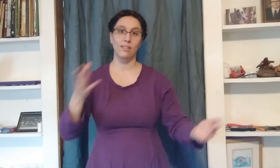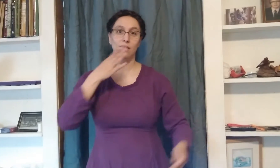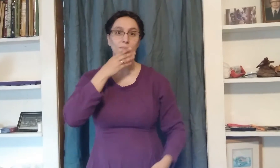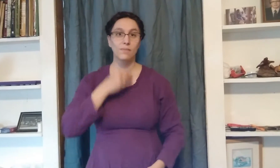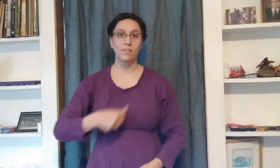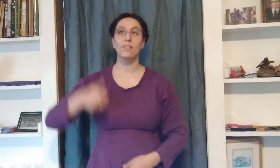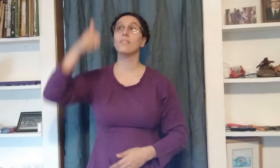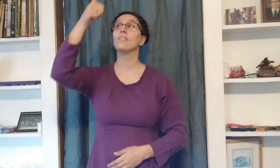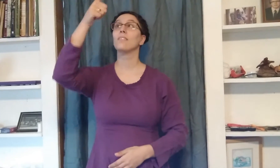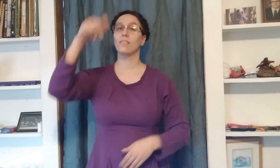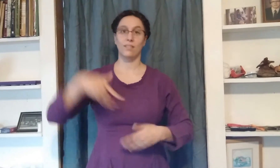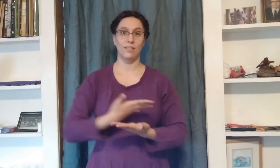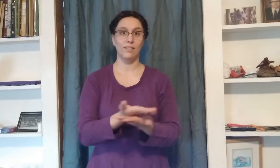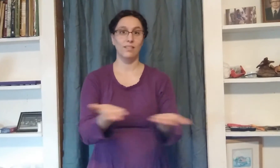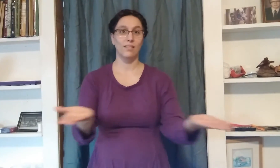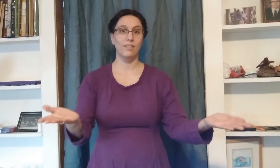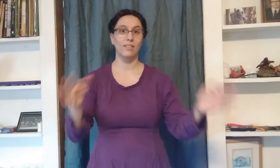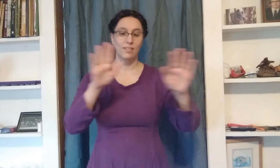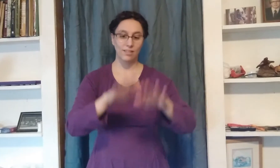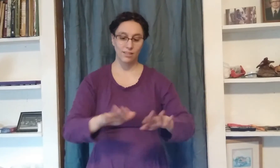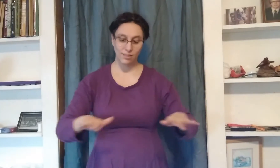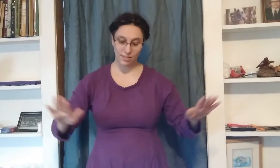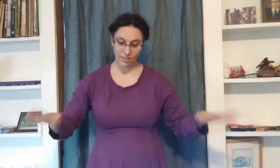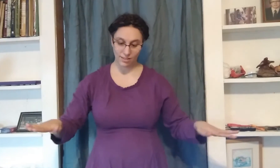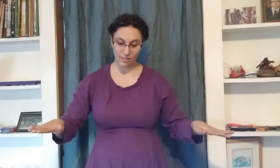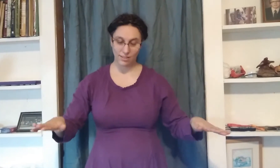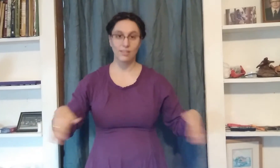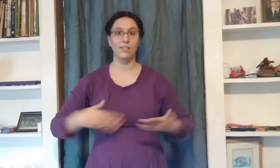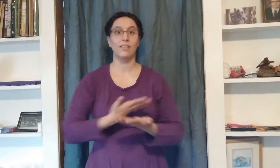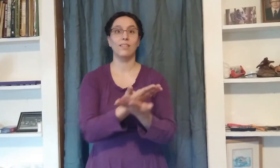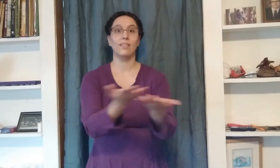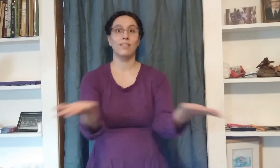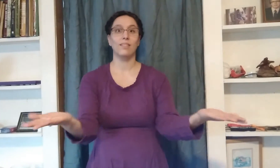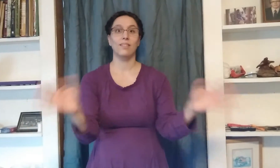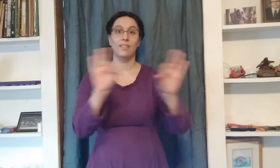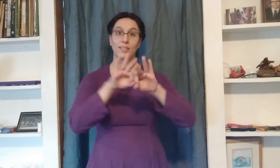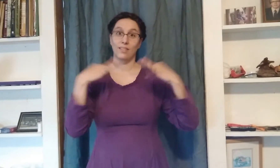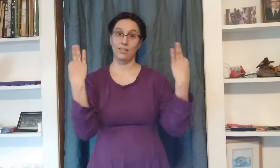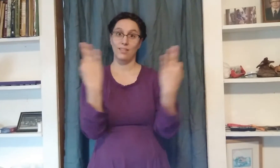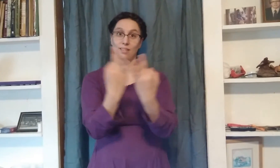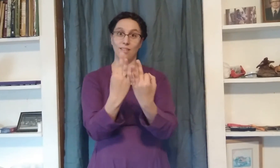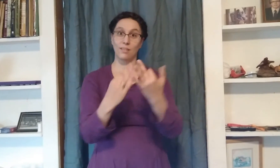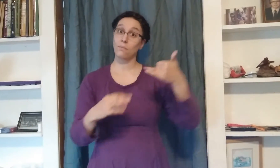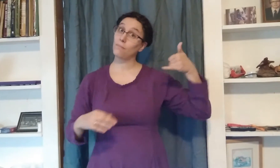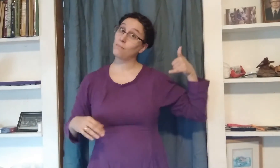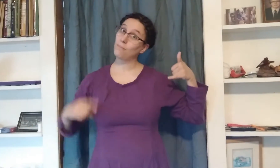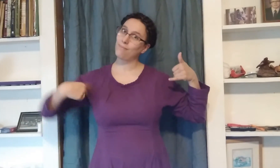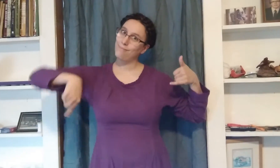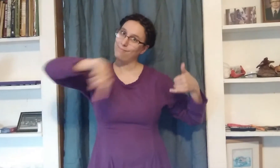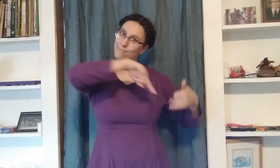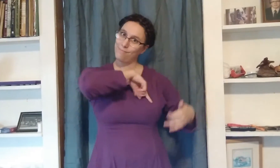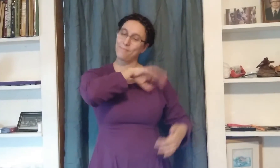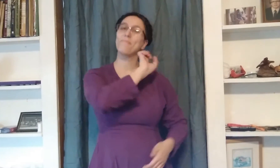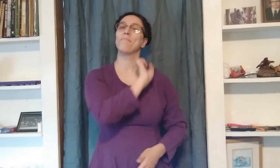the elders, we are the children. We are all family, for we are